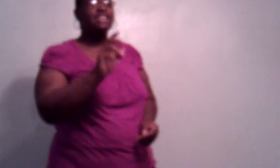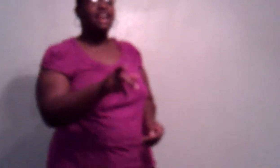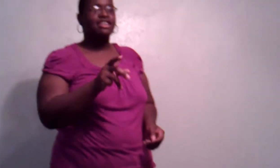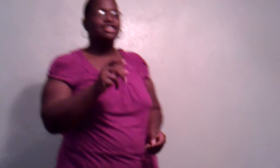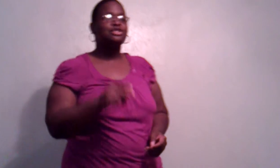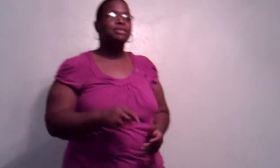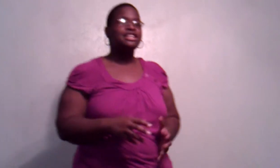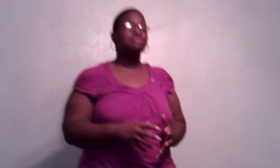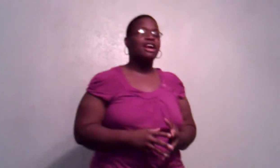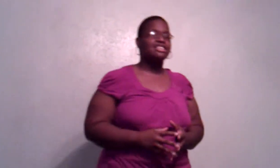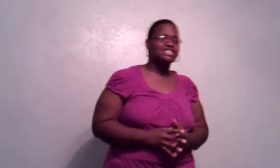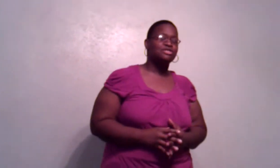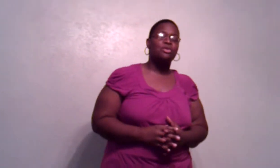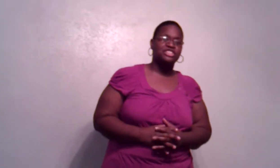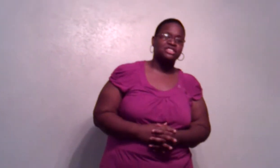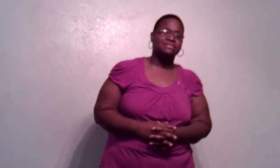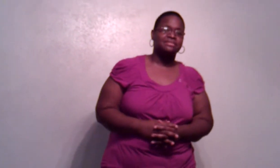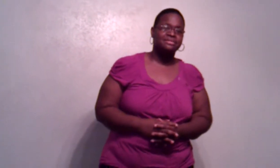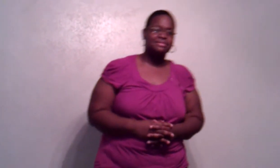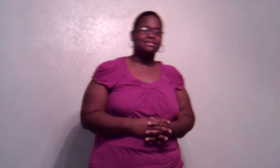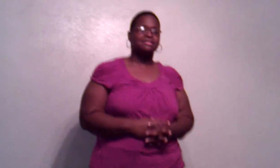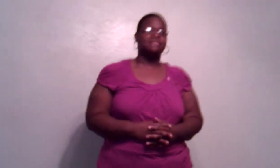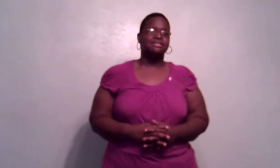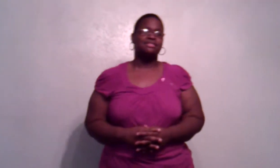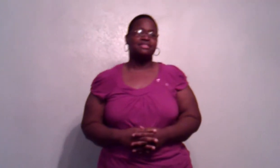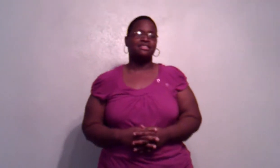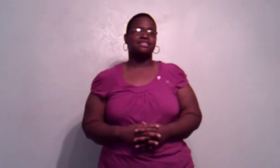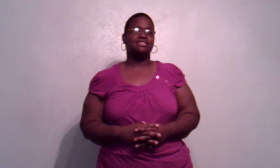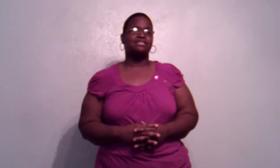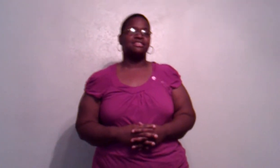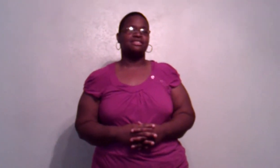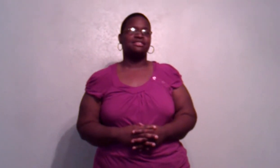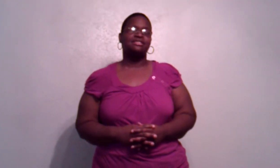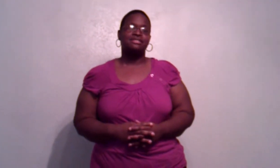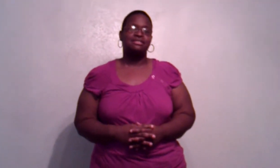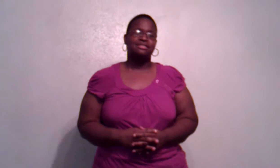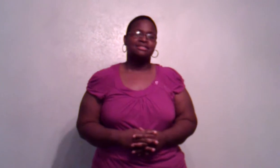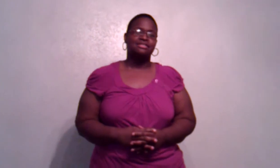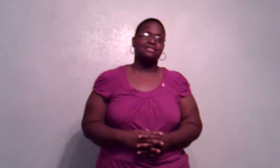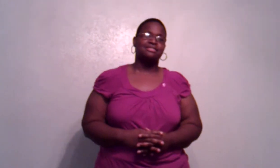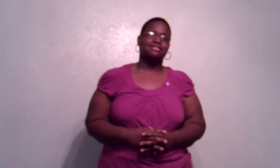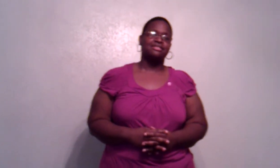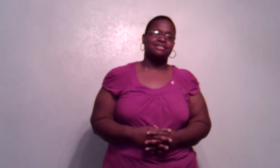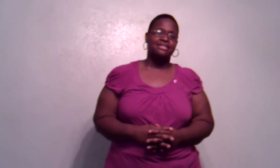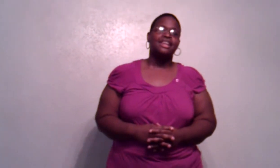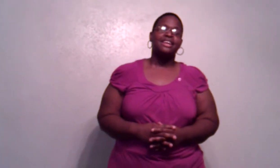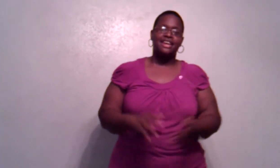Alara, could you please read our essential question? What forms of energy transfer are present in an automobile? Yes,